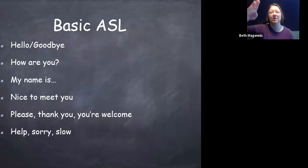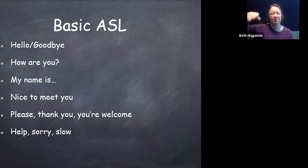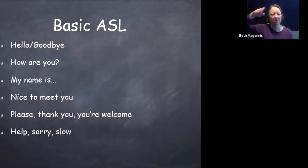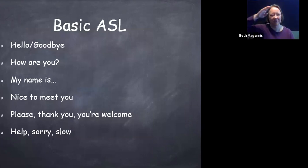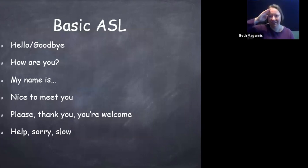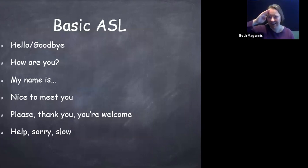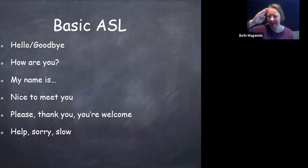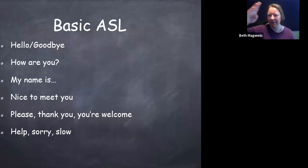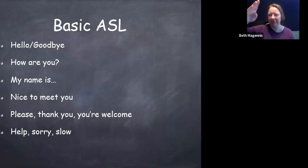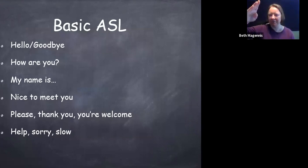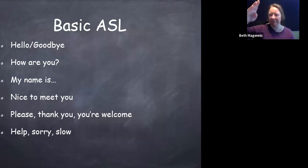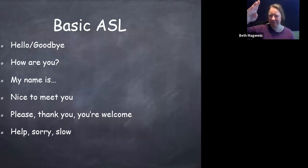away from you is hello.